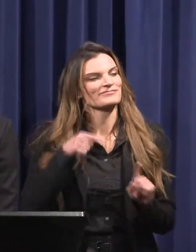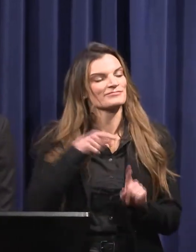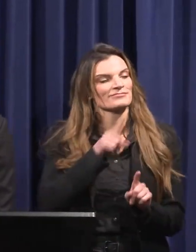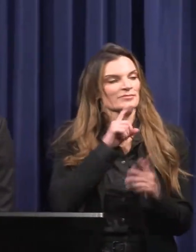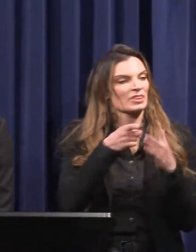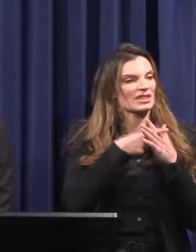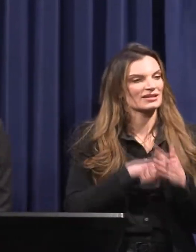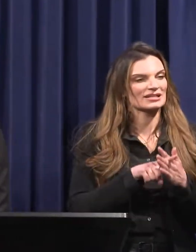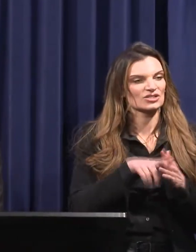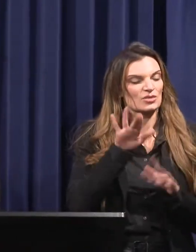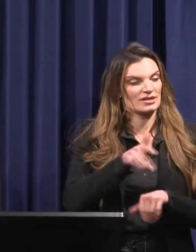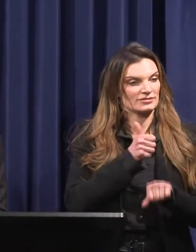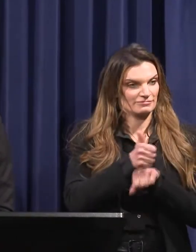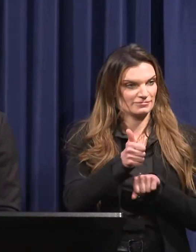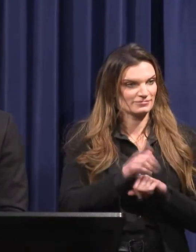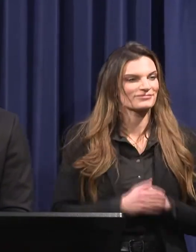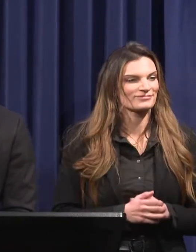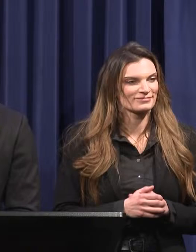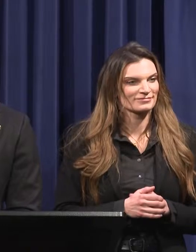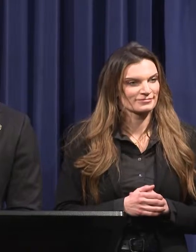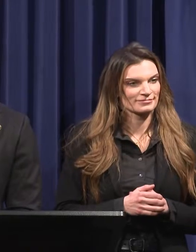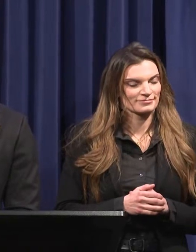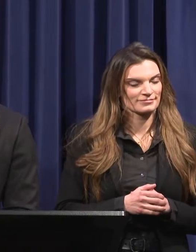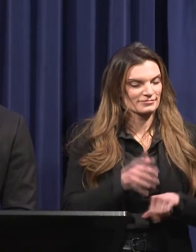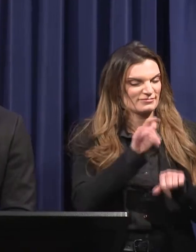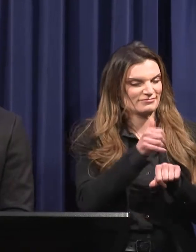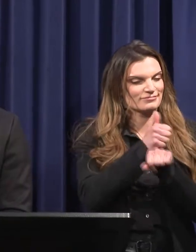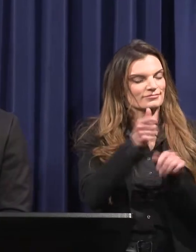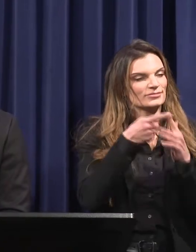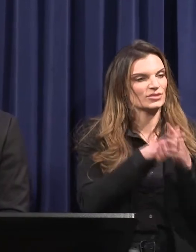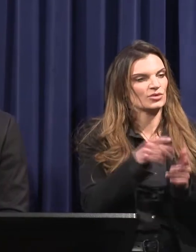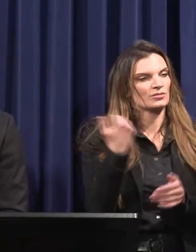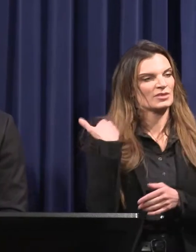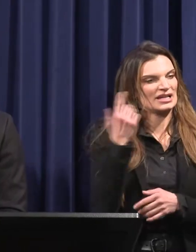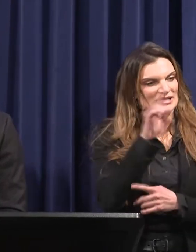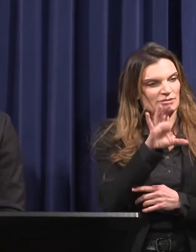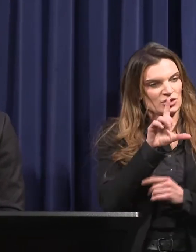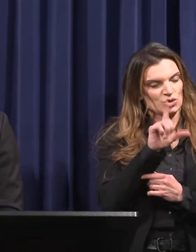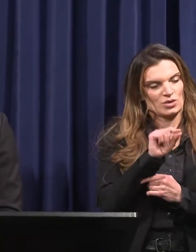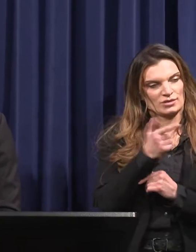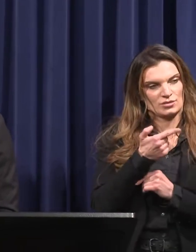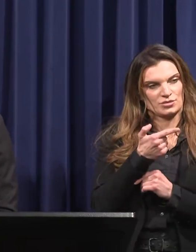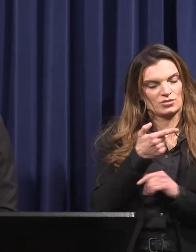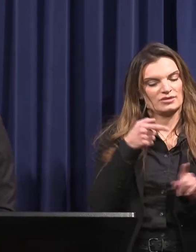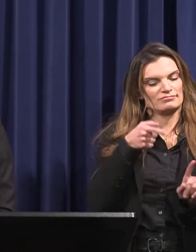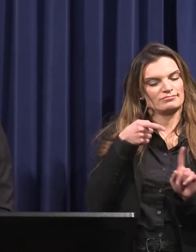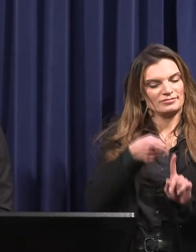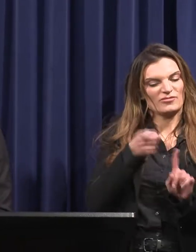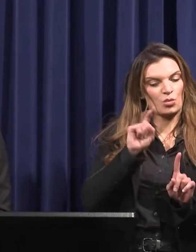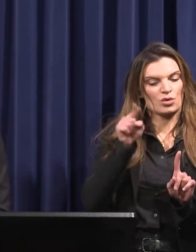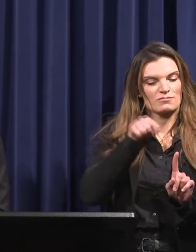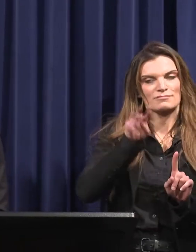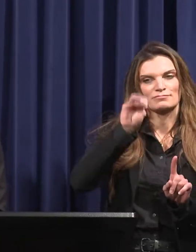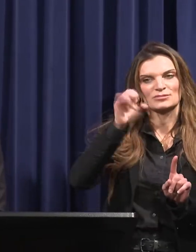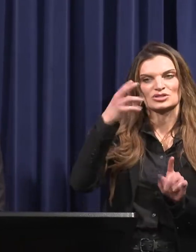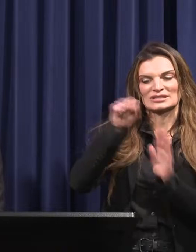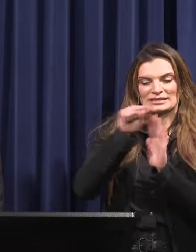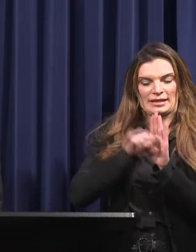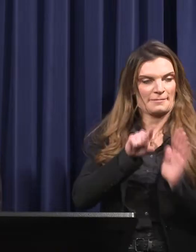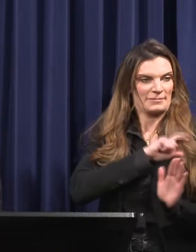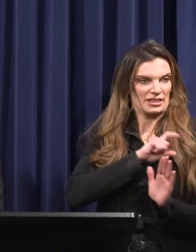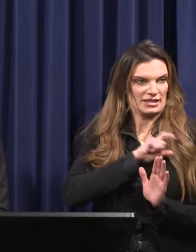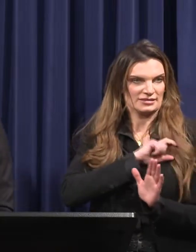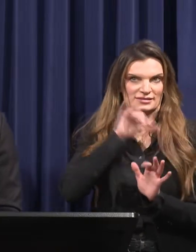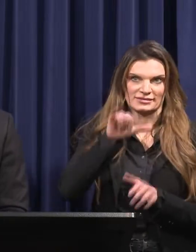the initial allegations came in December of 2021 from the Michigan State Police and the Lansing Police